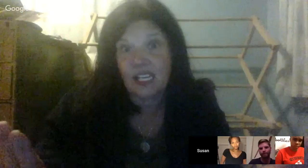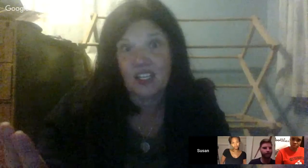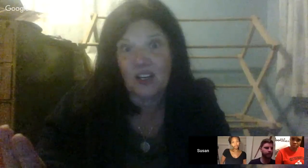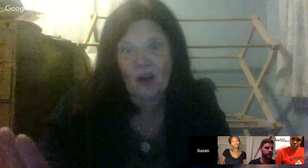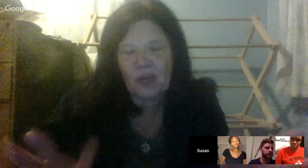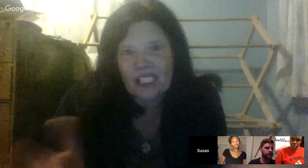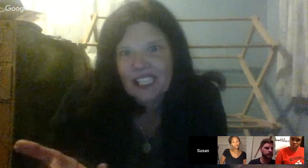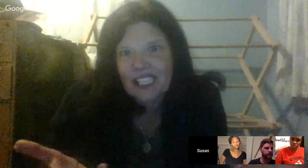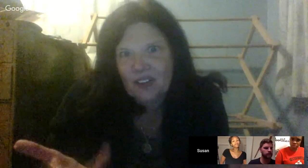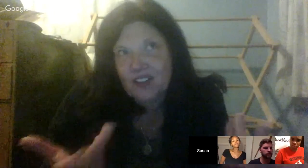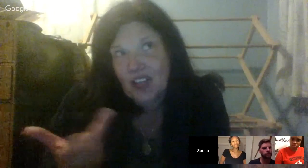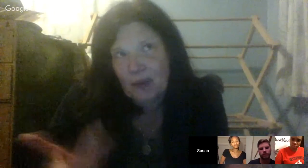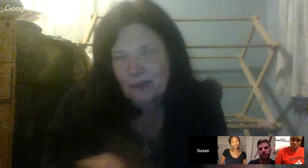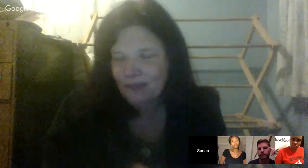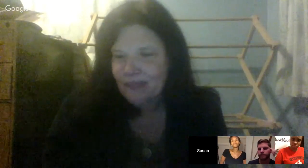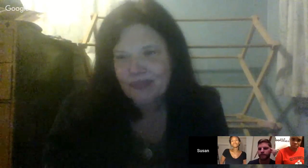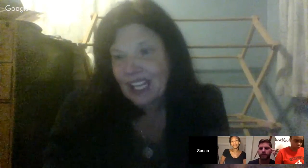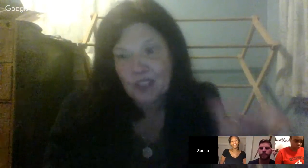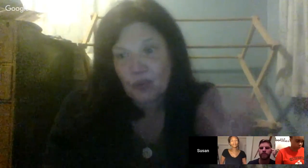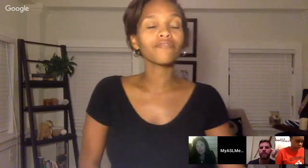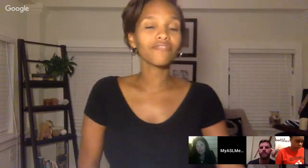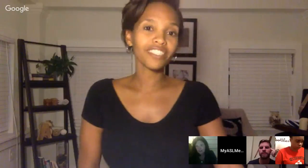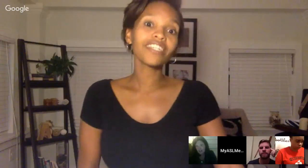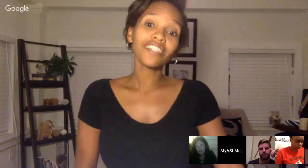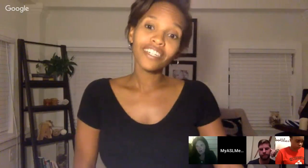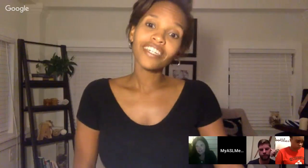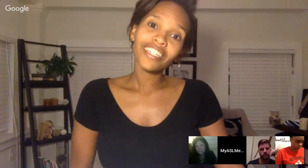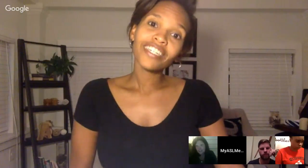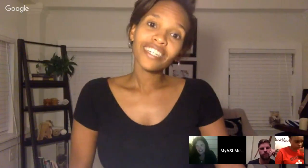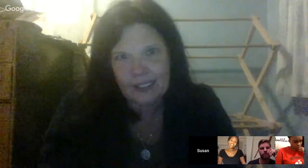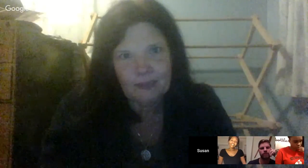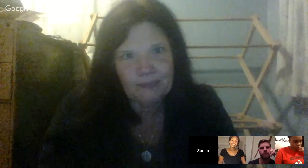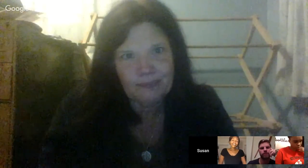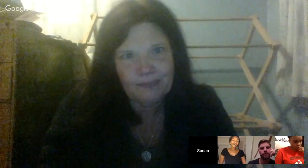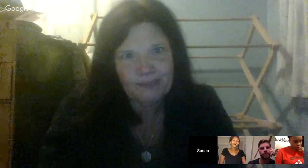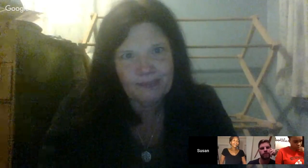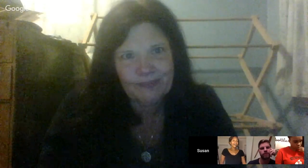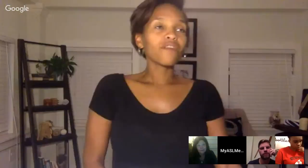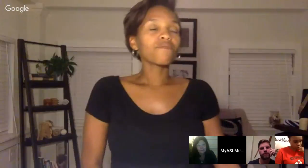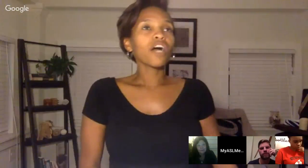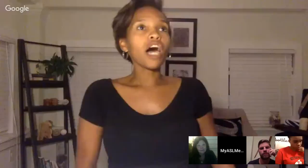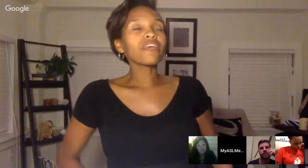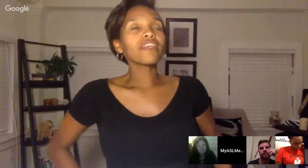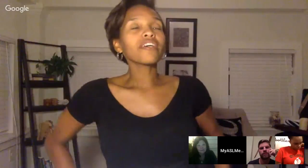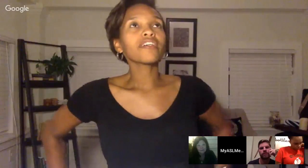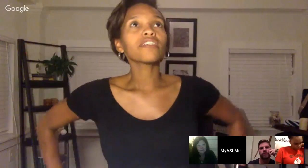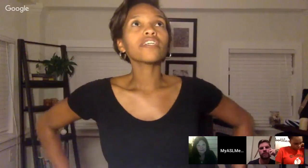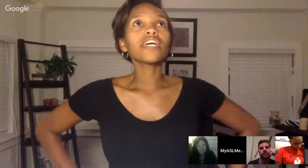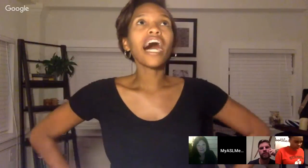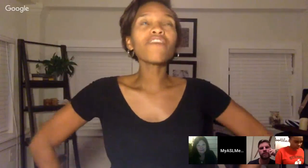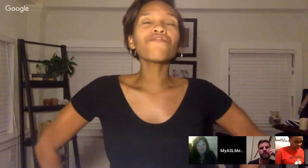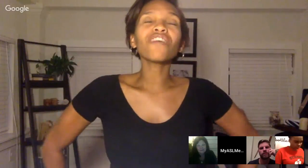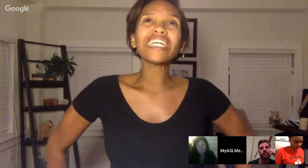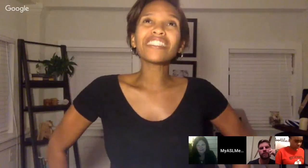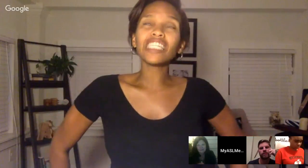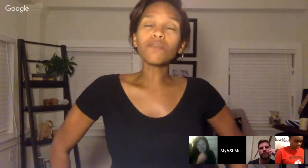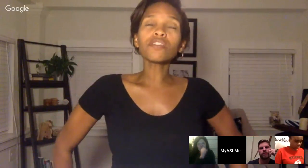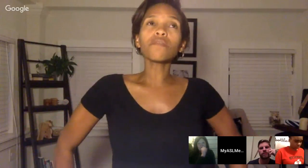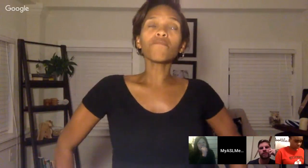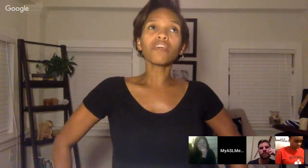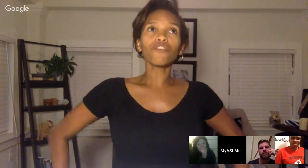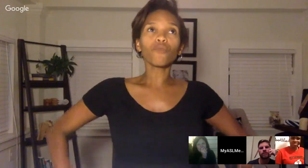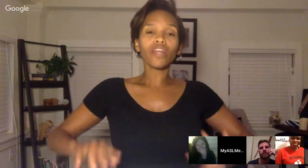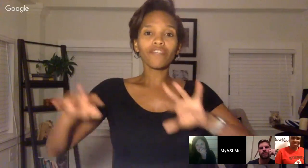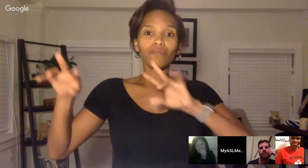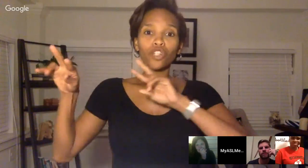this, clear. So that's what I've always done. Yeah, I mean, it seems